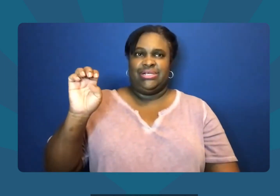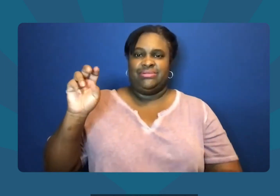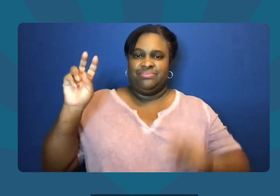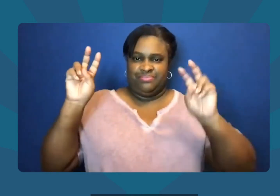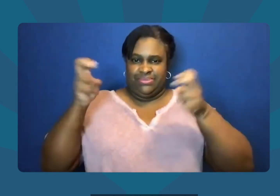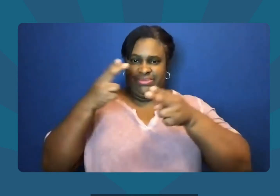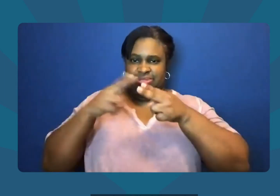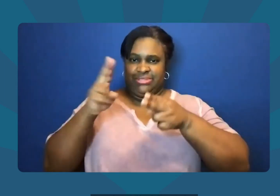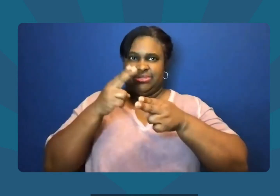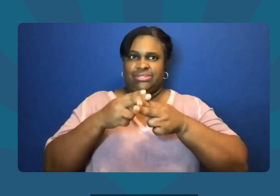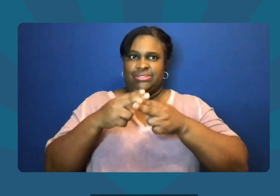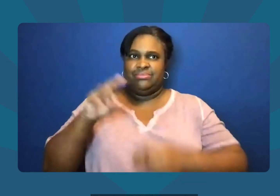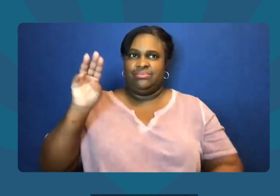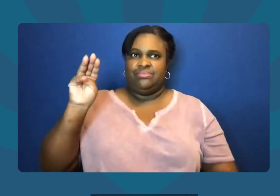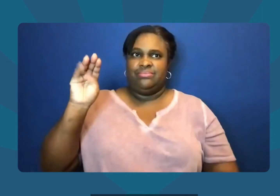Denyce,